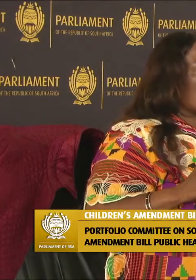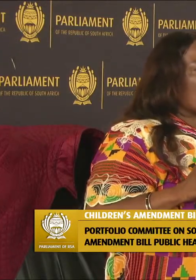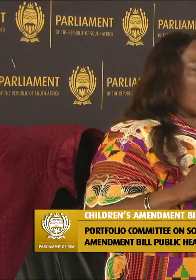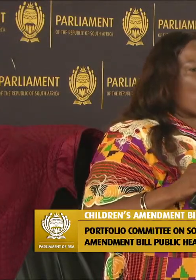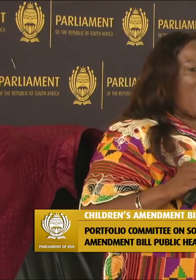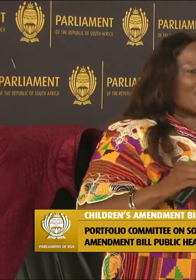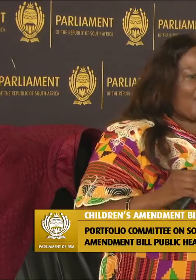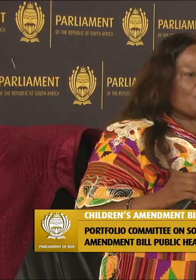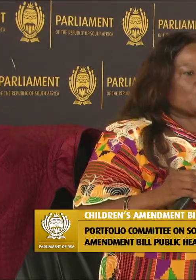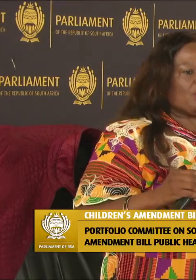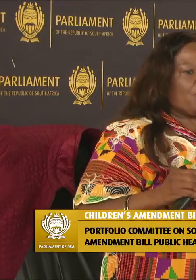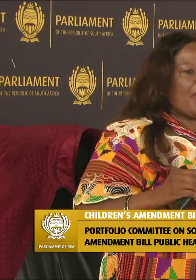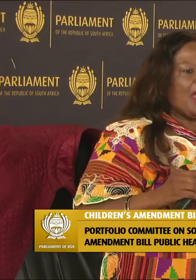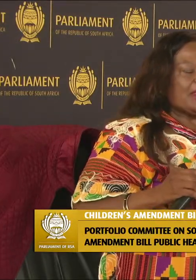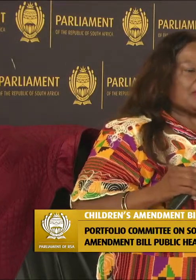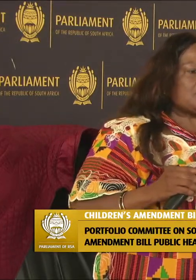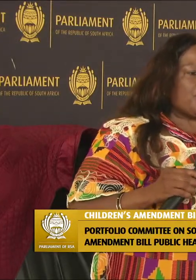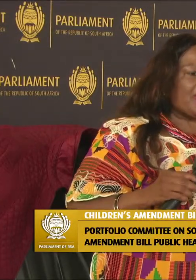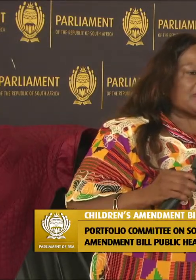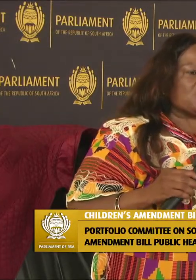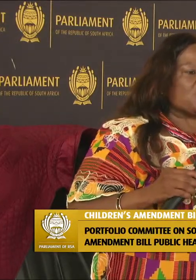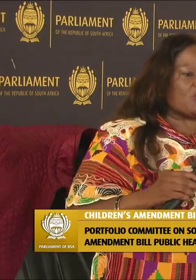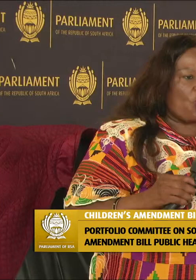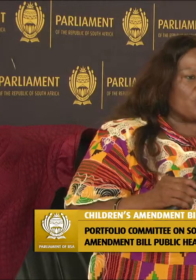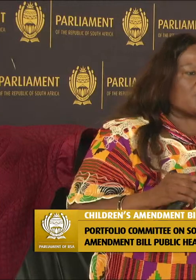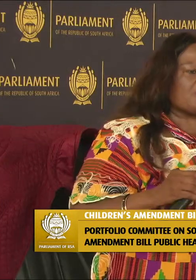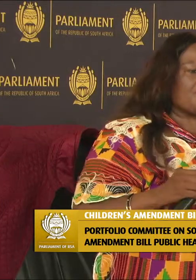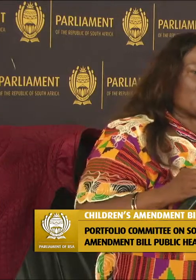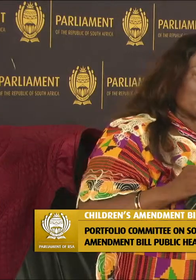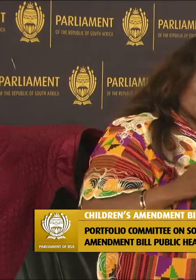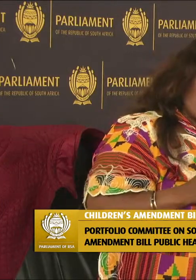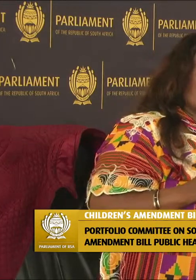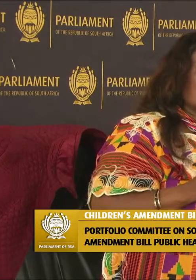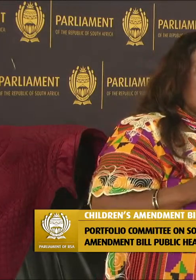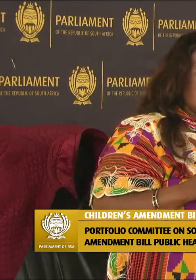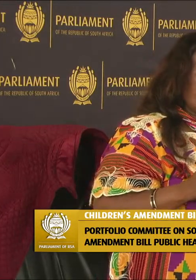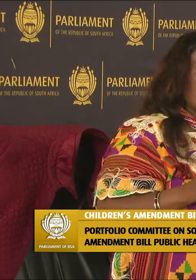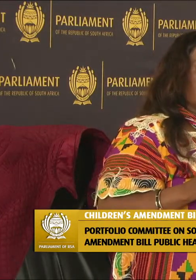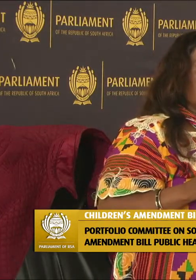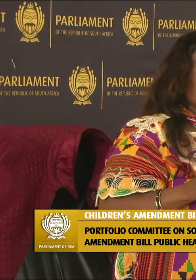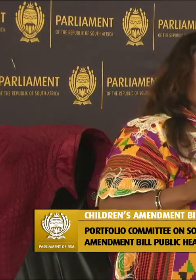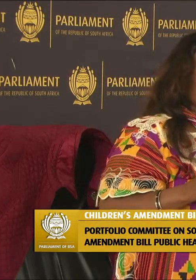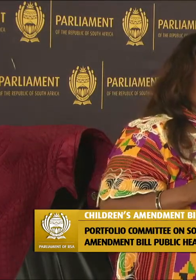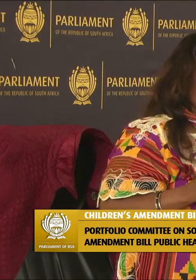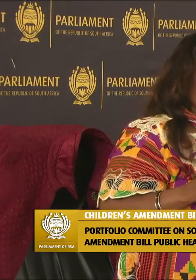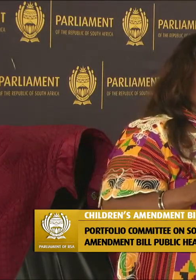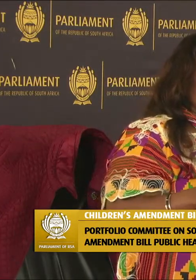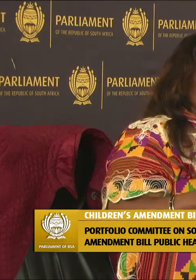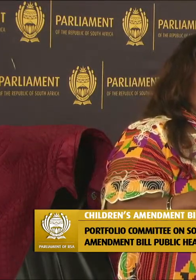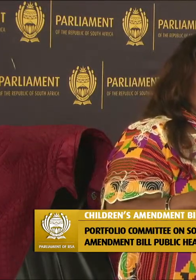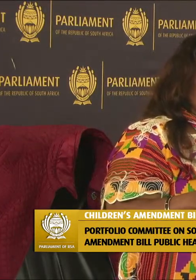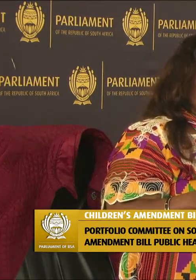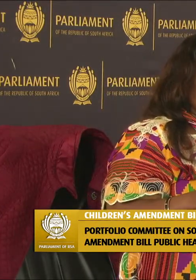cases zokuba uadvise into yoba this place is not conducive or is not okay for indlela yokuthi abantwana bahlale